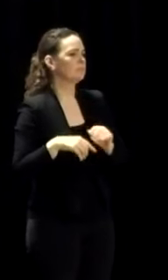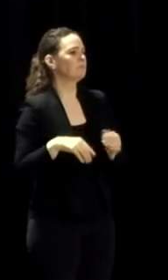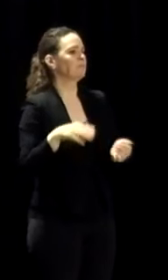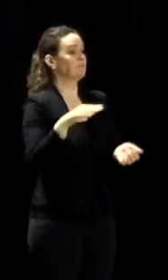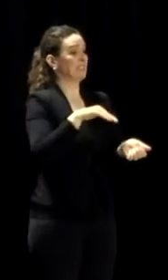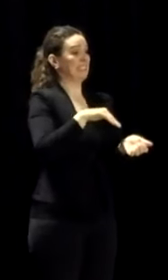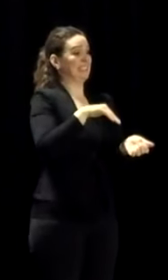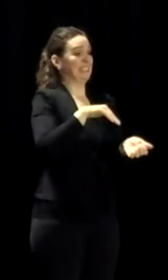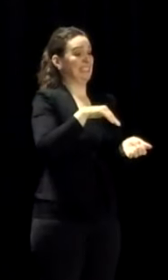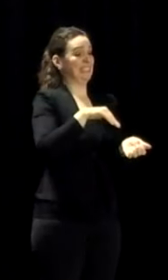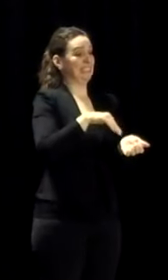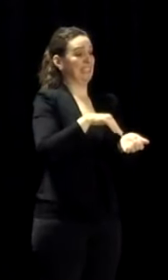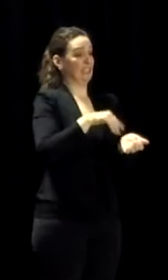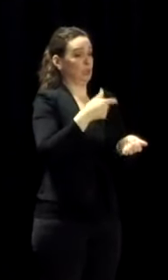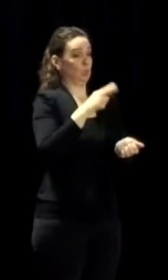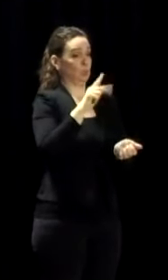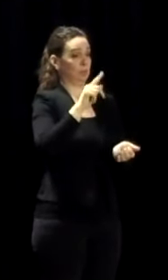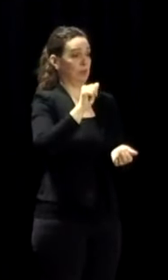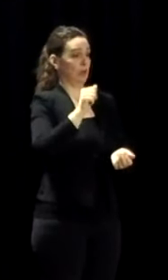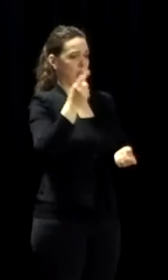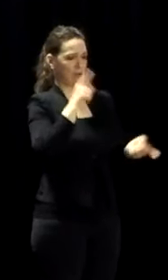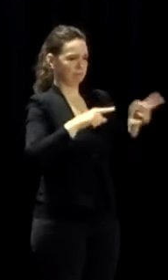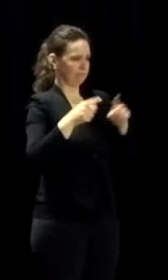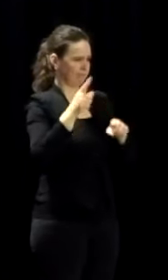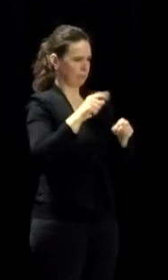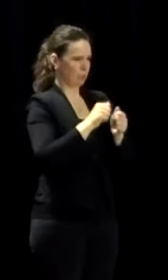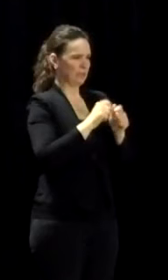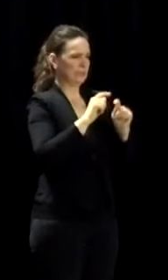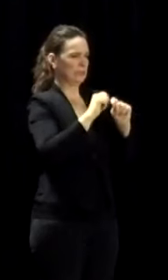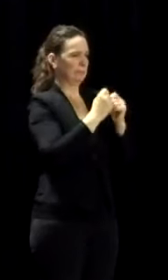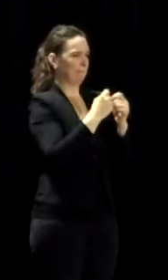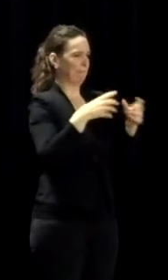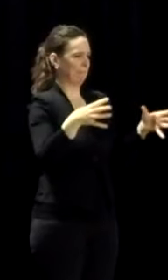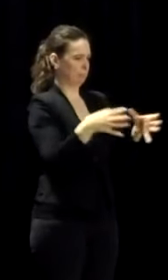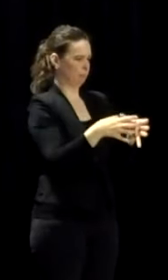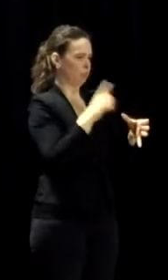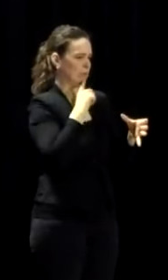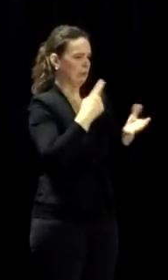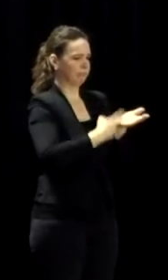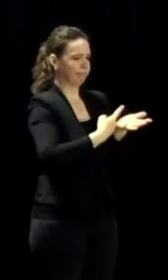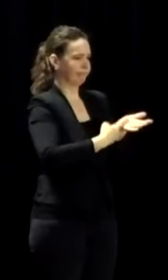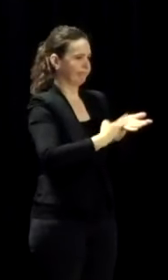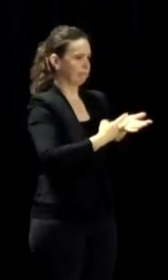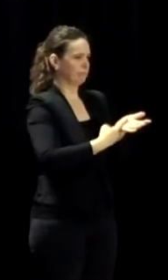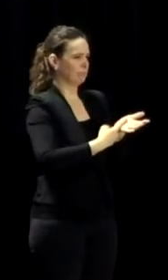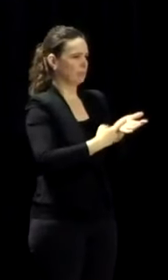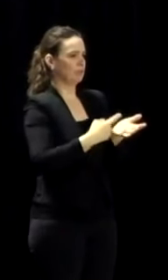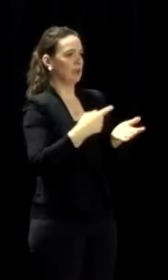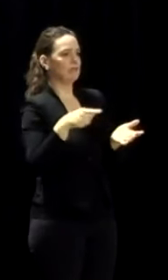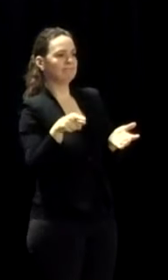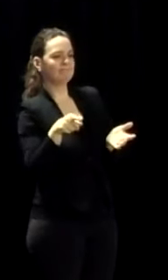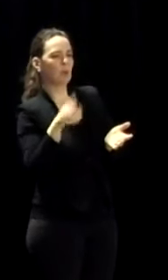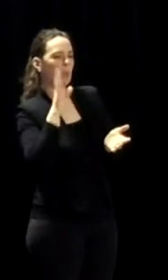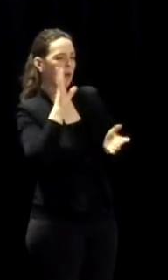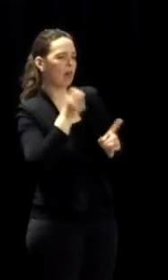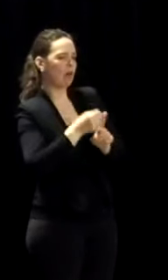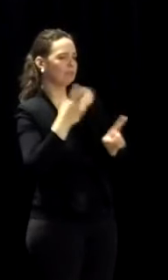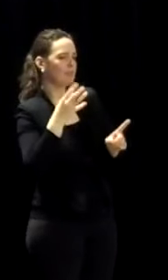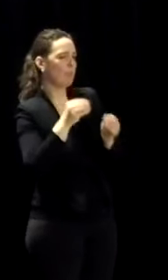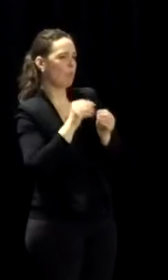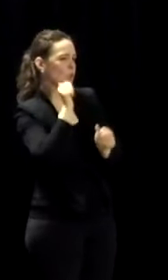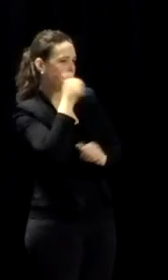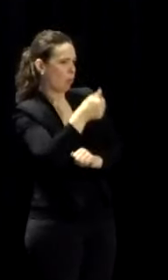process for people coming out of quarantine, Andrew, what that looks like. We'll be able to talk about that probably tomorrow